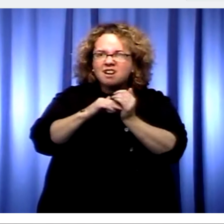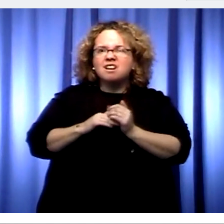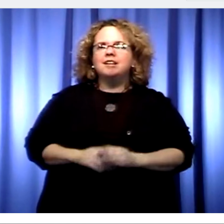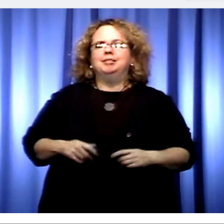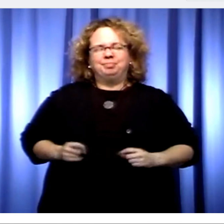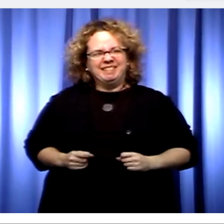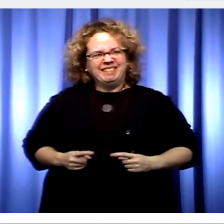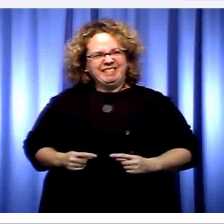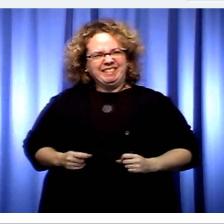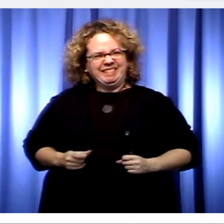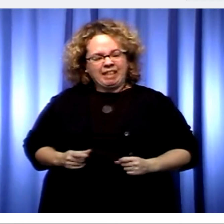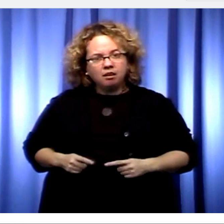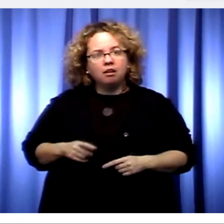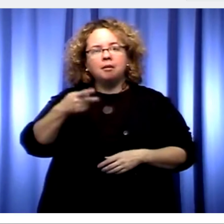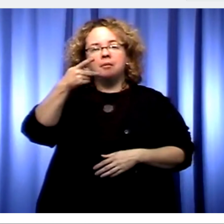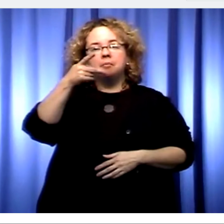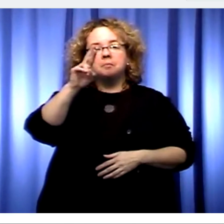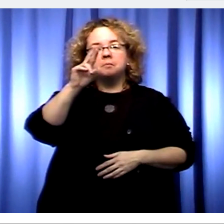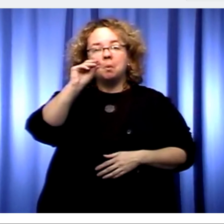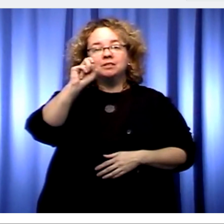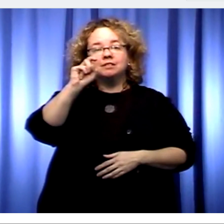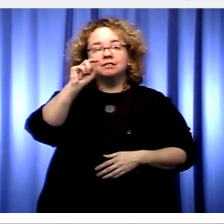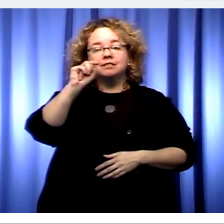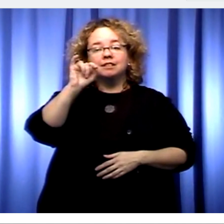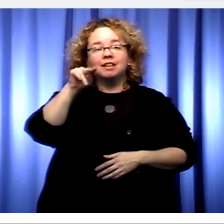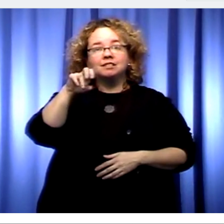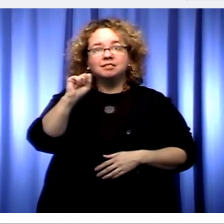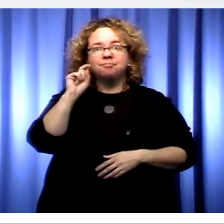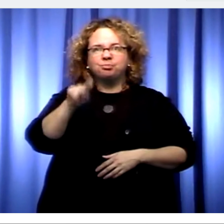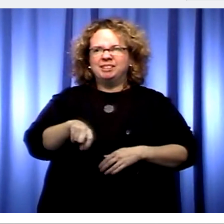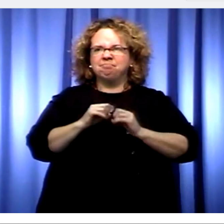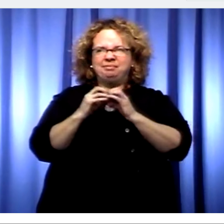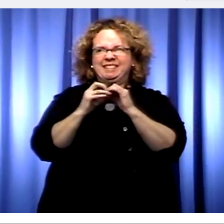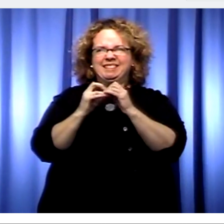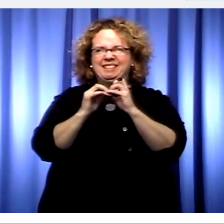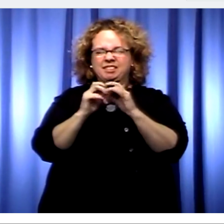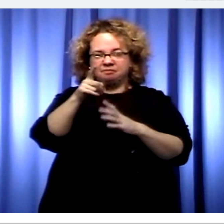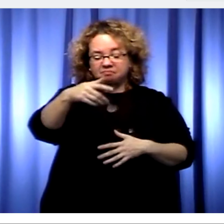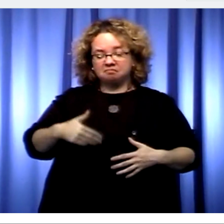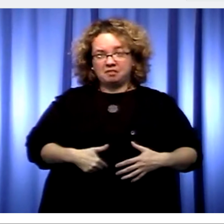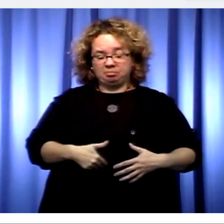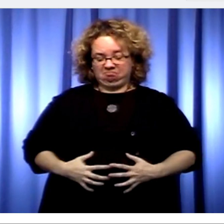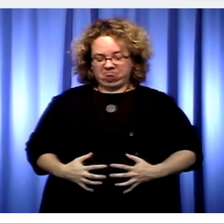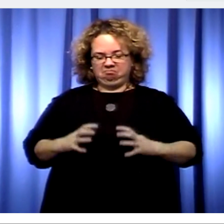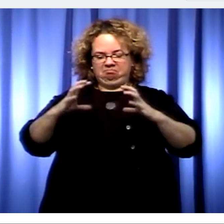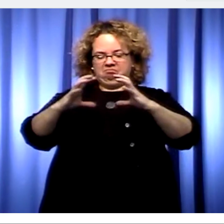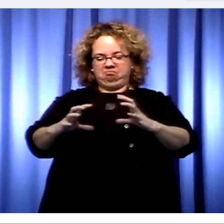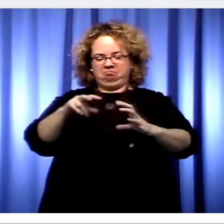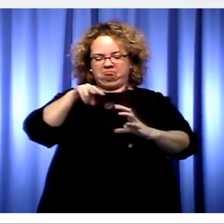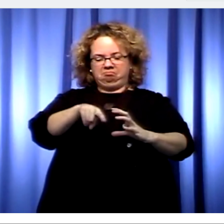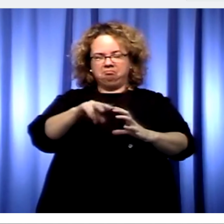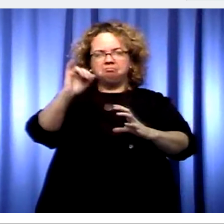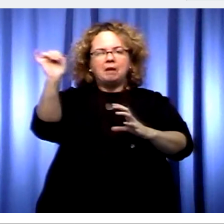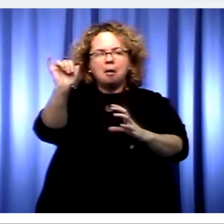And that same little ball goes into the stomach and is mixed with stomach acid.